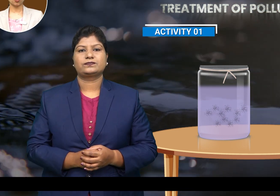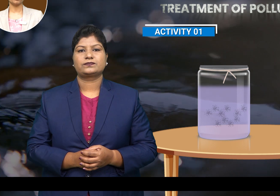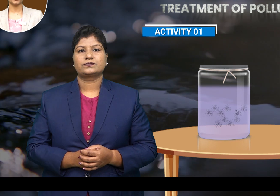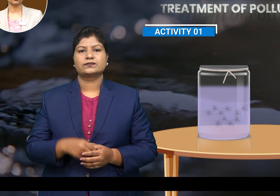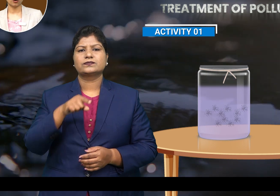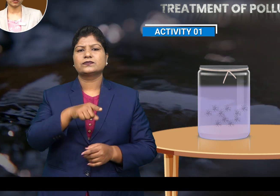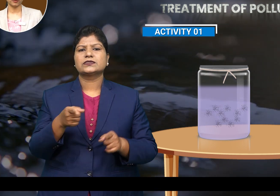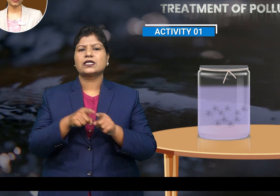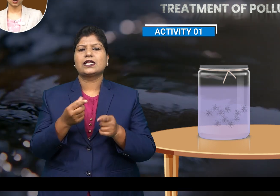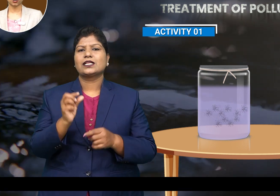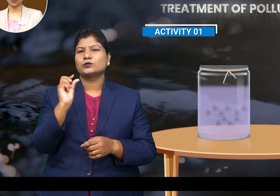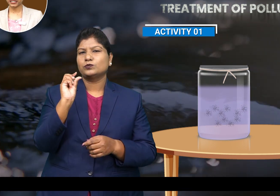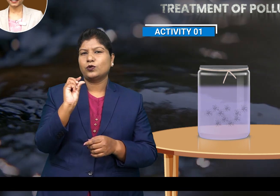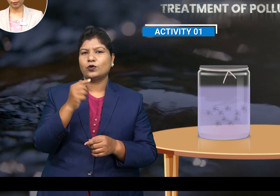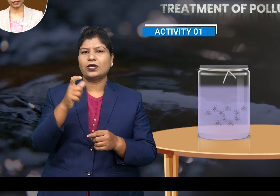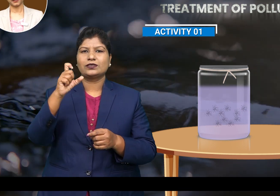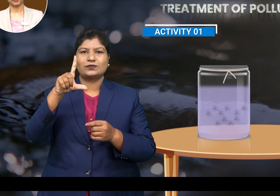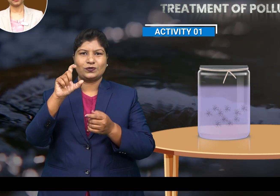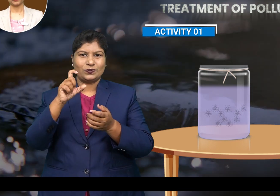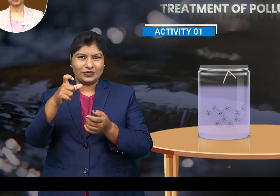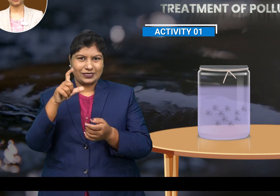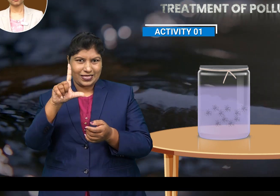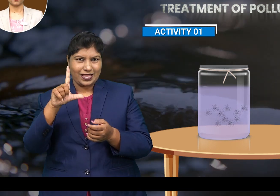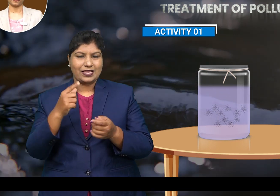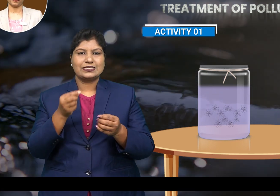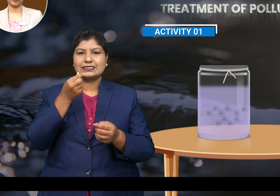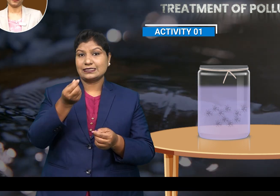Add a small piece of a chlorine tablet.